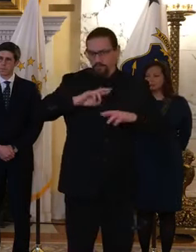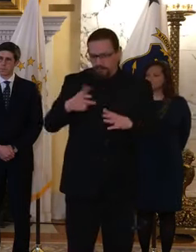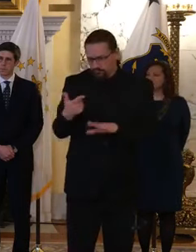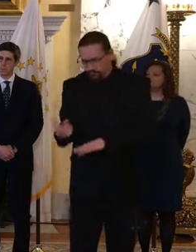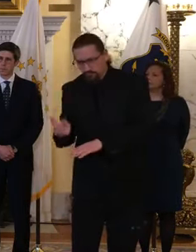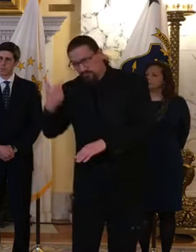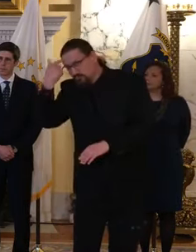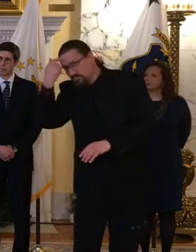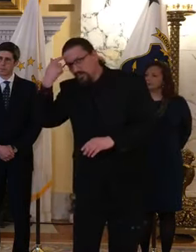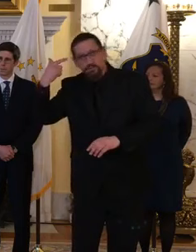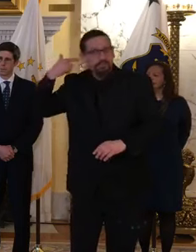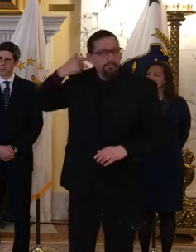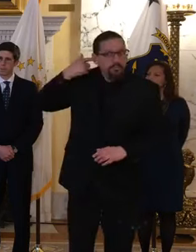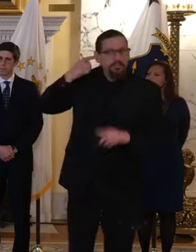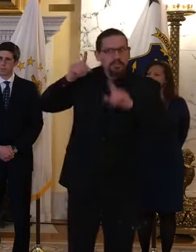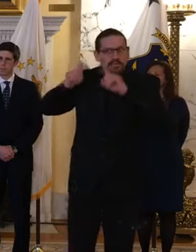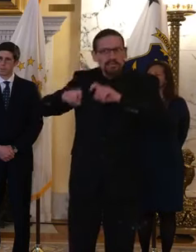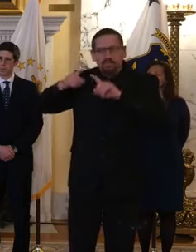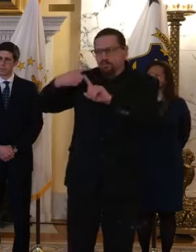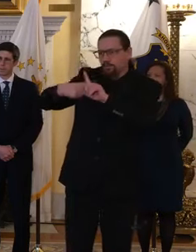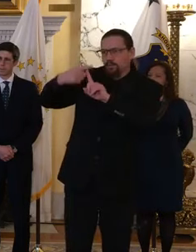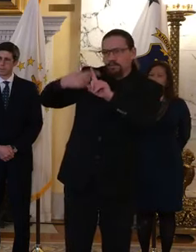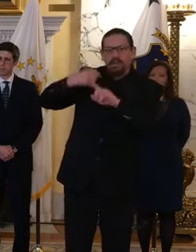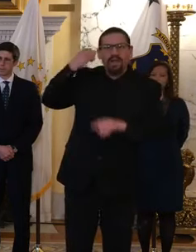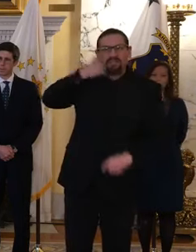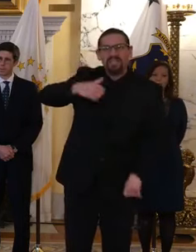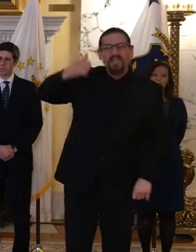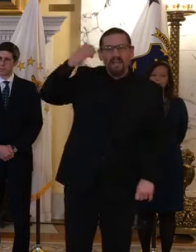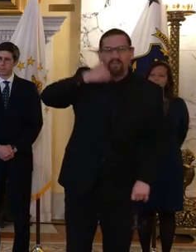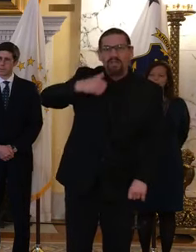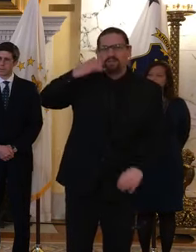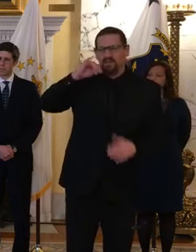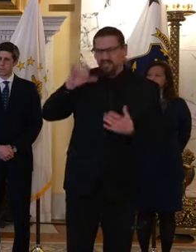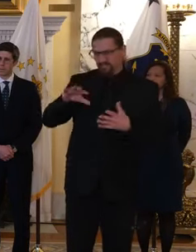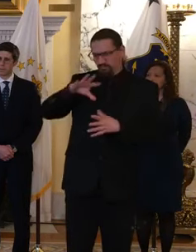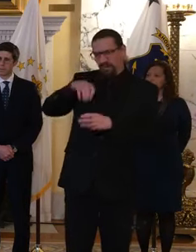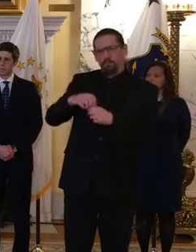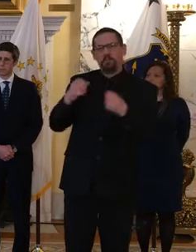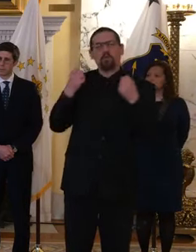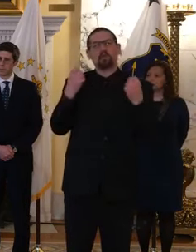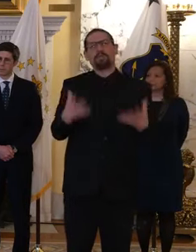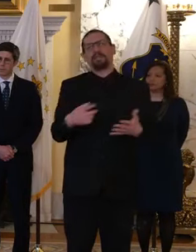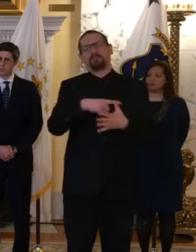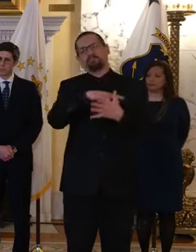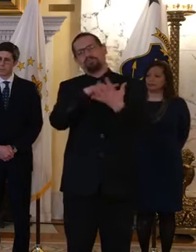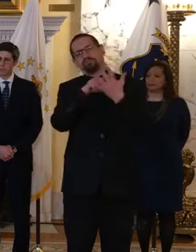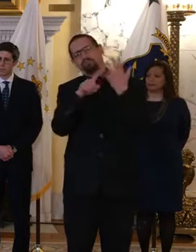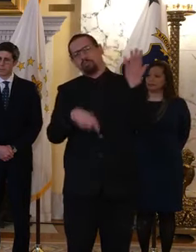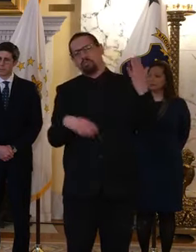You know, I will note that President Trump yesterday extended the social distancing out